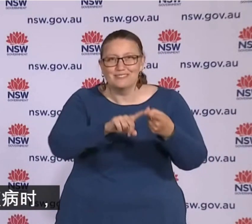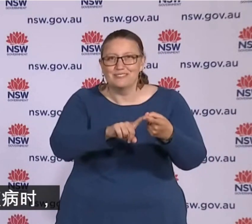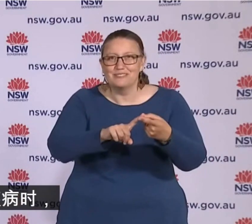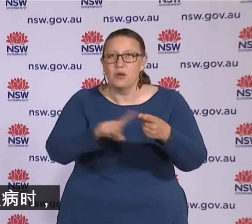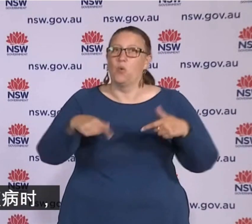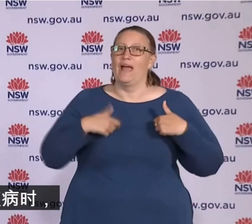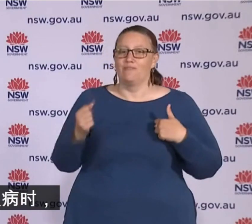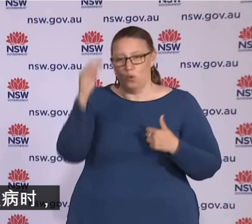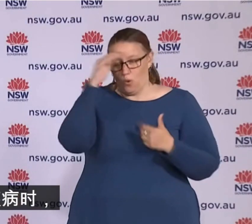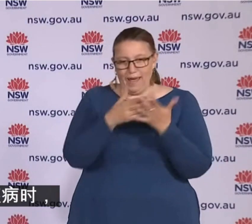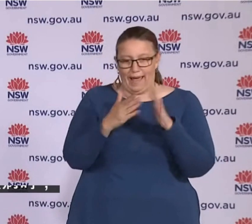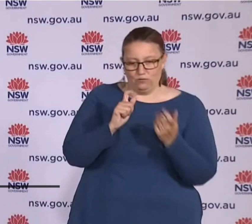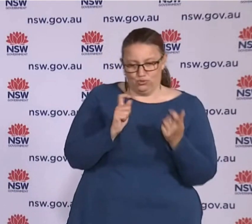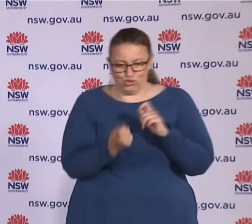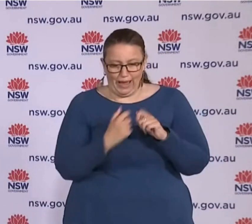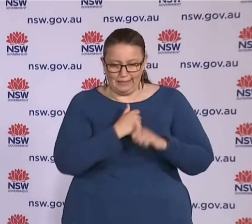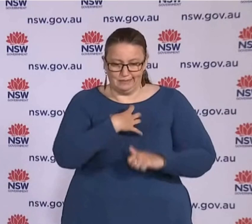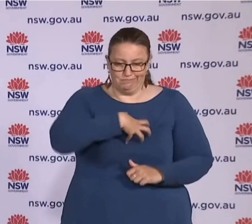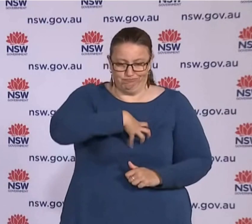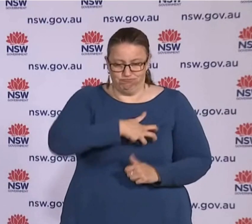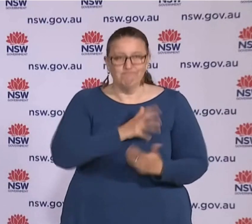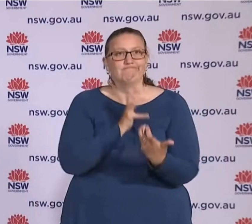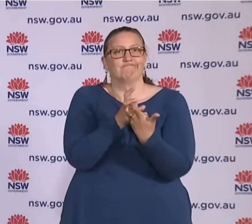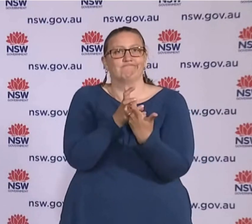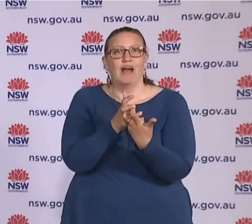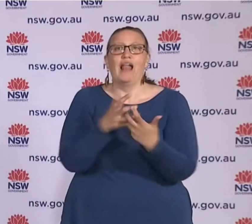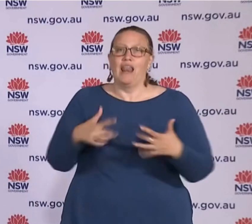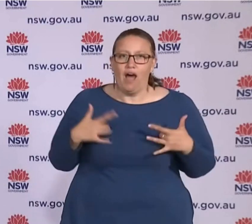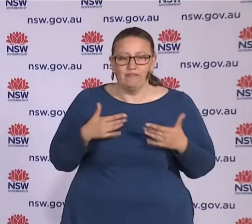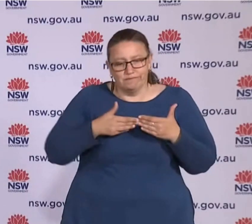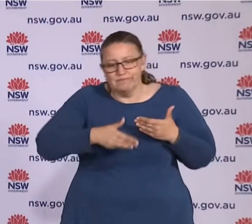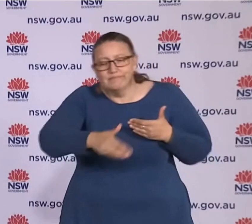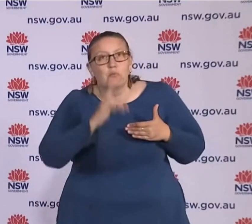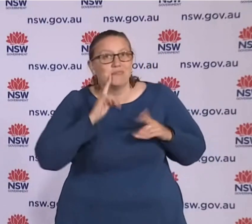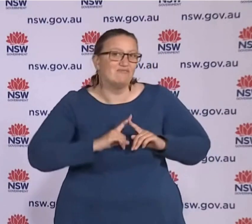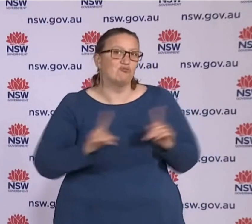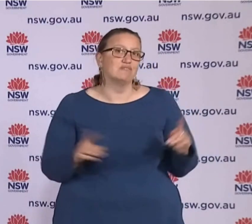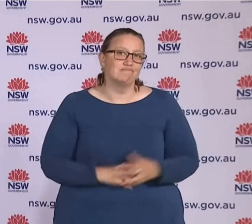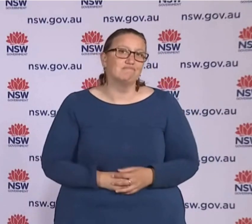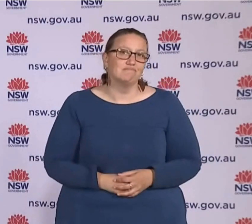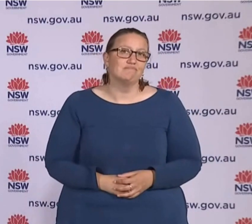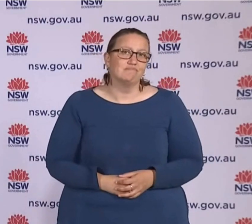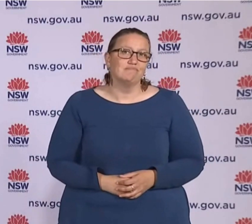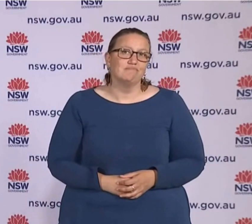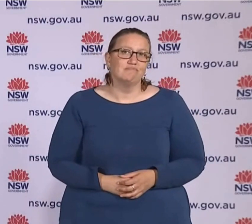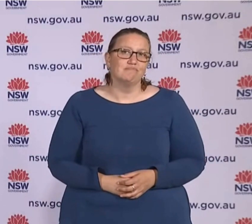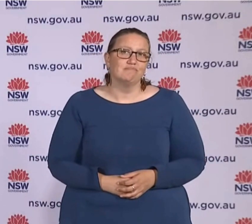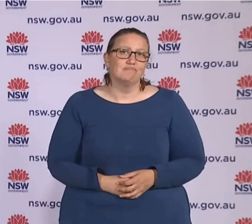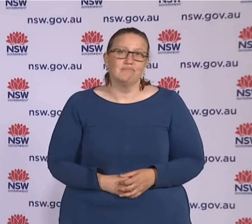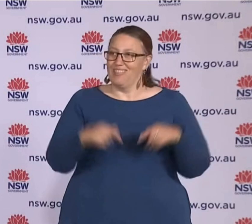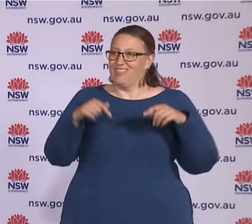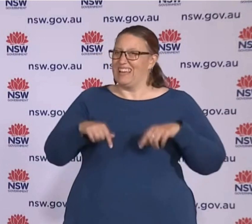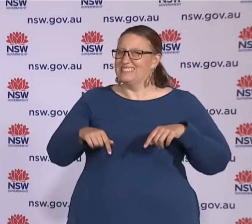their communities, it does also bring it into sharper focus. So I think that as this gives them a sense